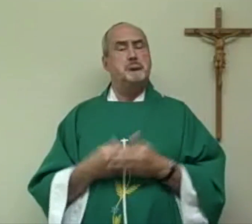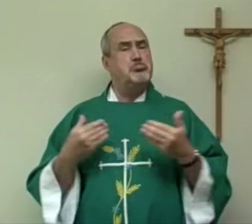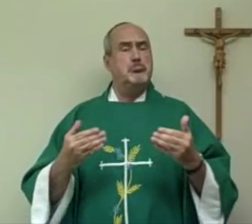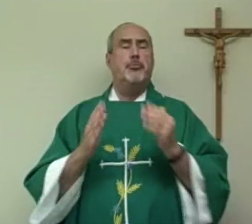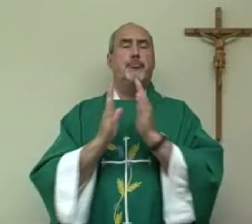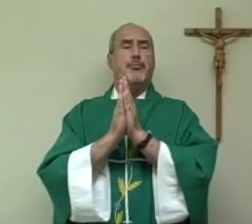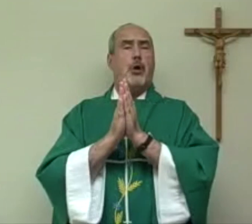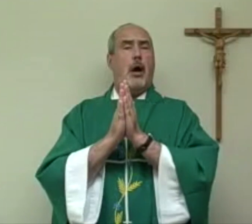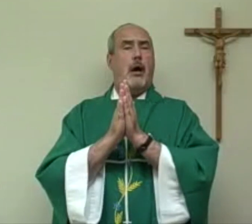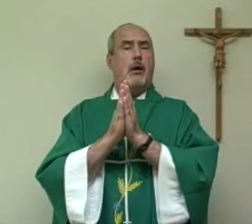people.